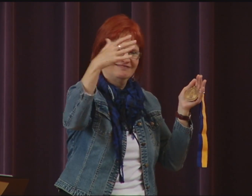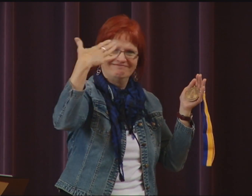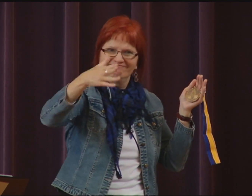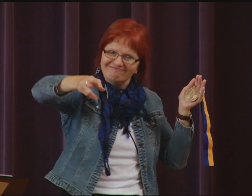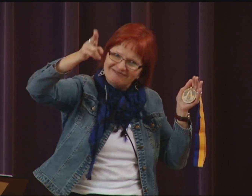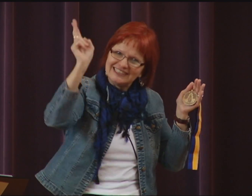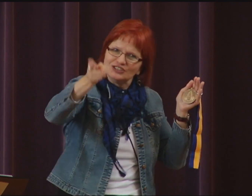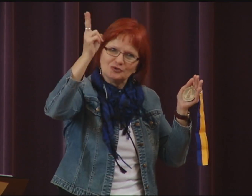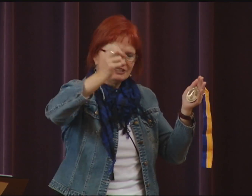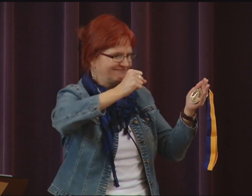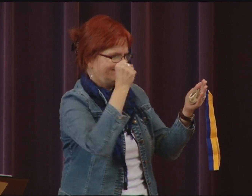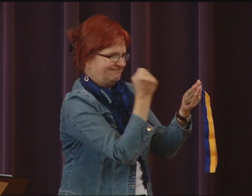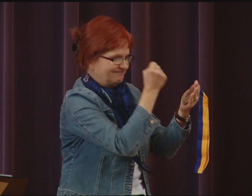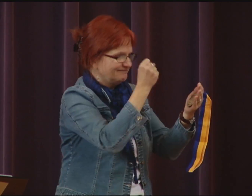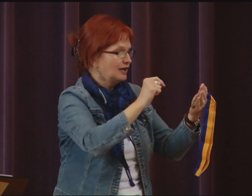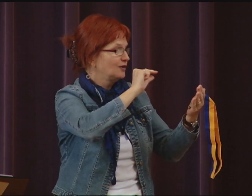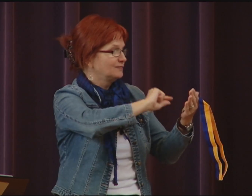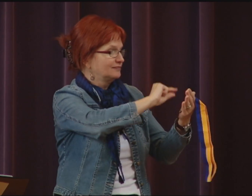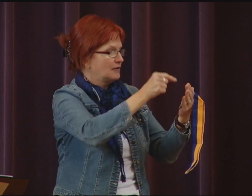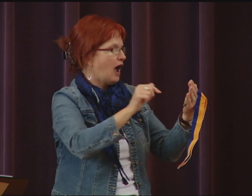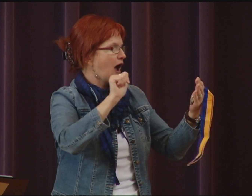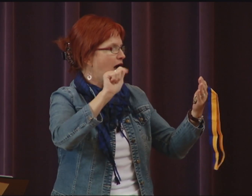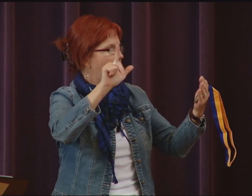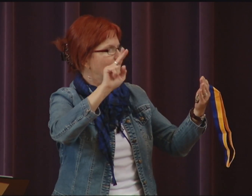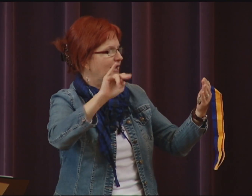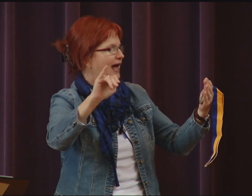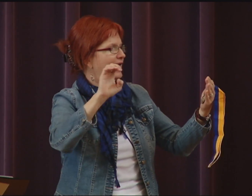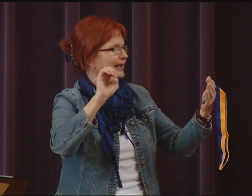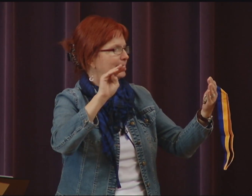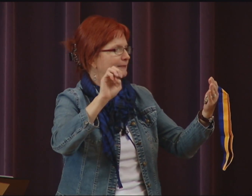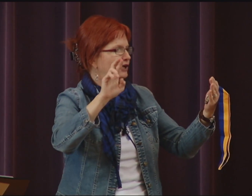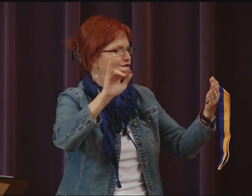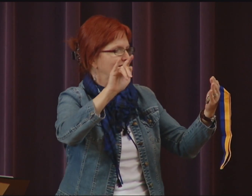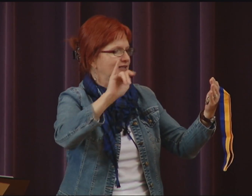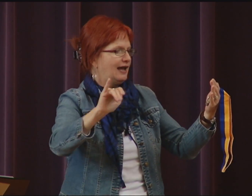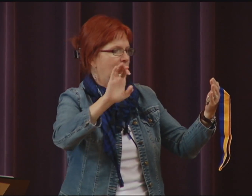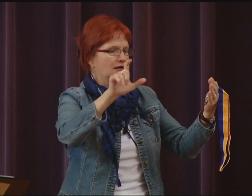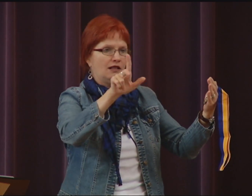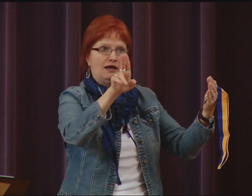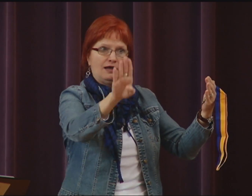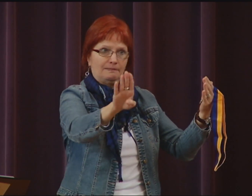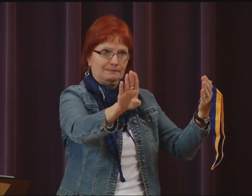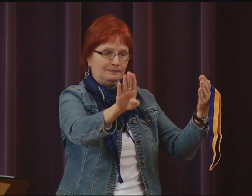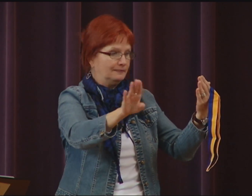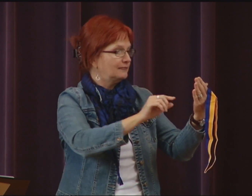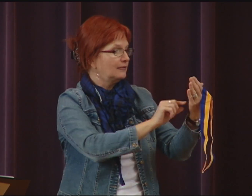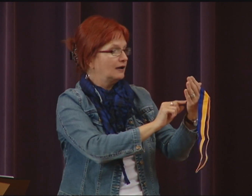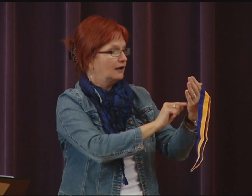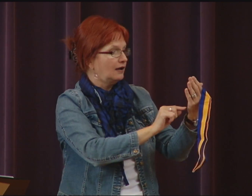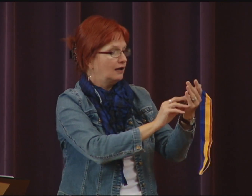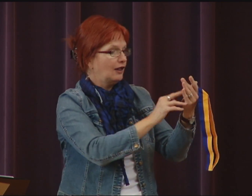that it's flanked with the tower clock, as well as the inscription of the Alumni Emeriti